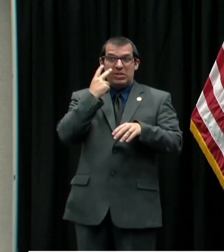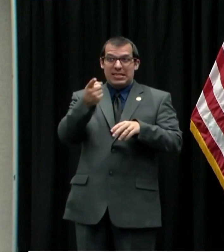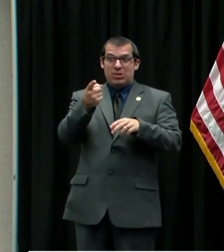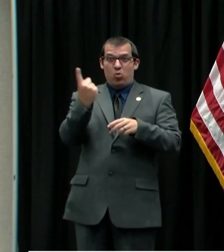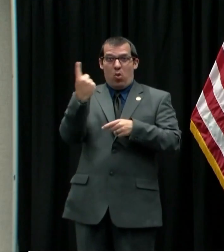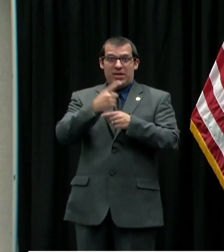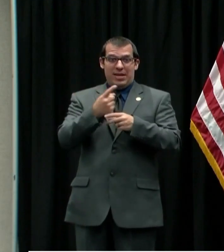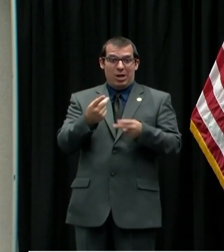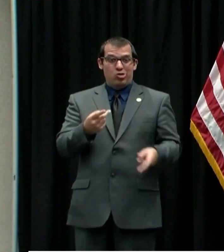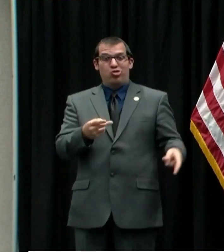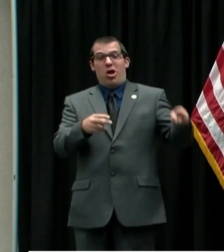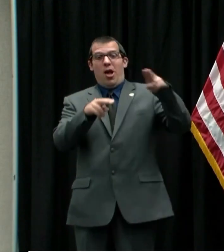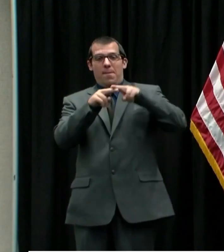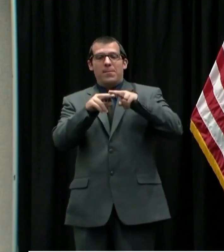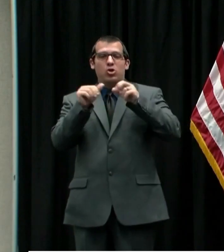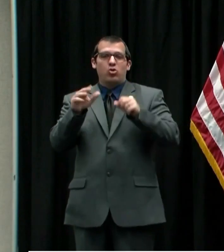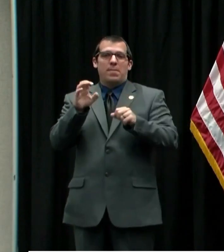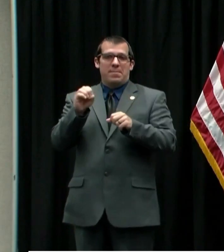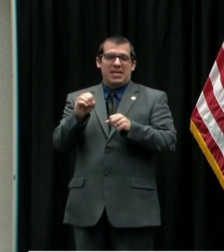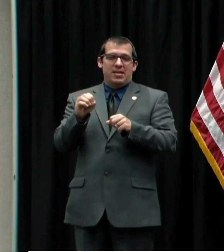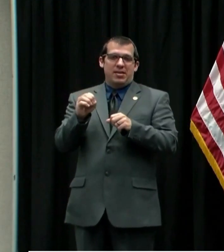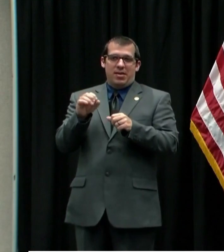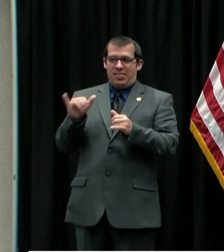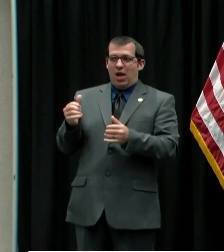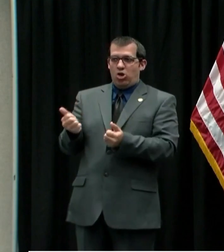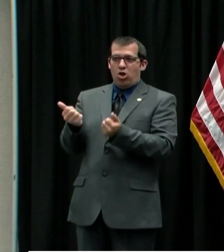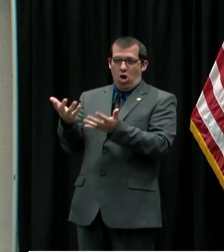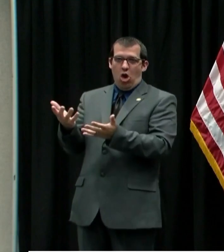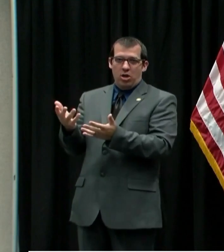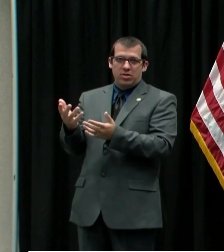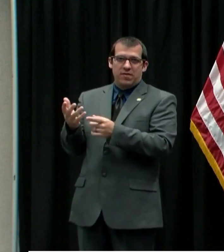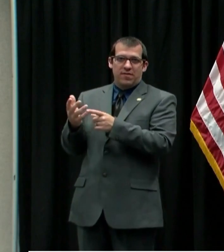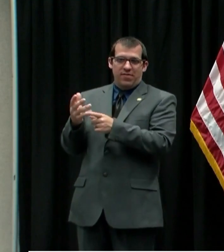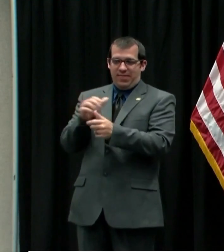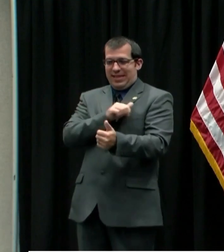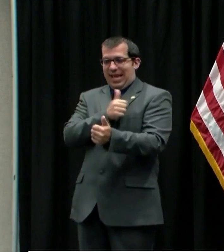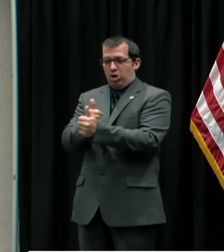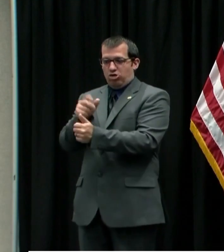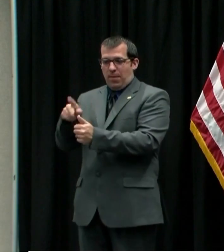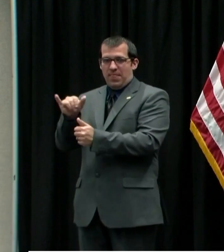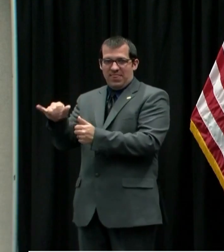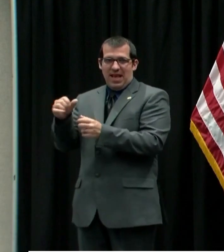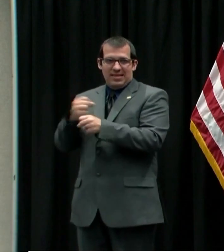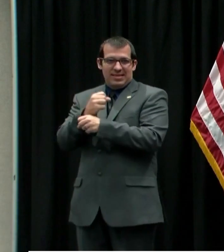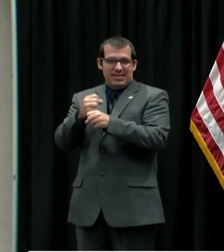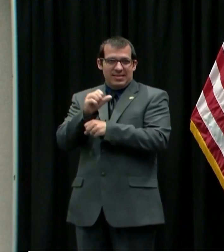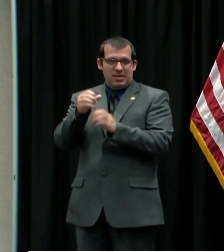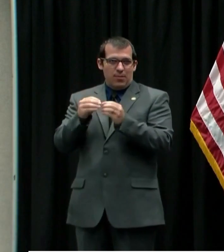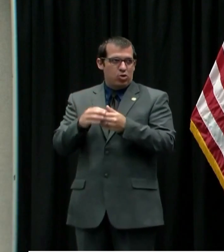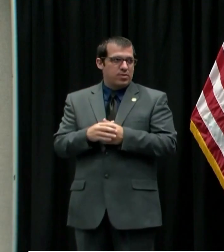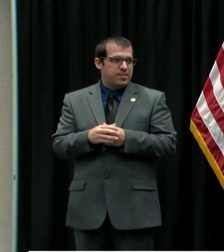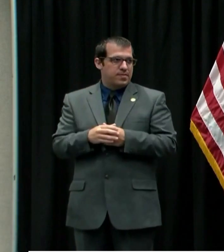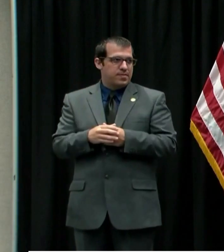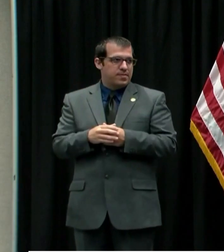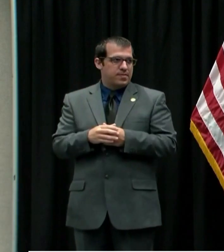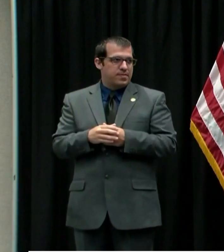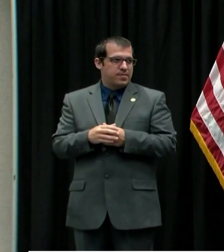in one day, it could be because of the catch-up of those statistics. Yes, sir. Governor,